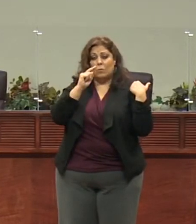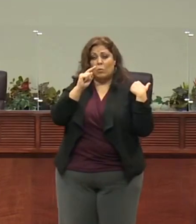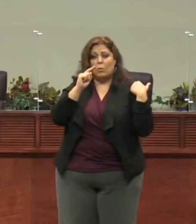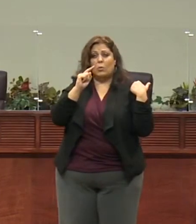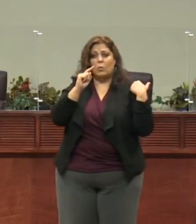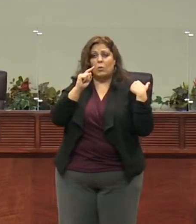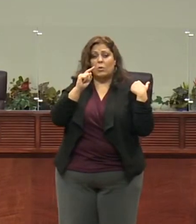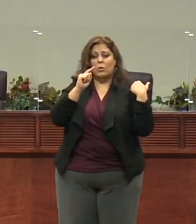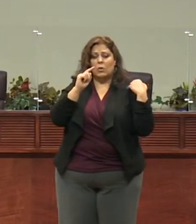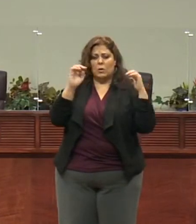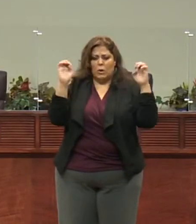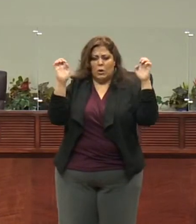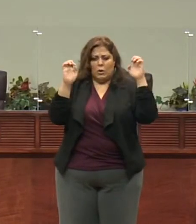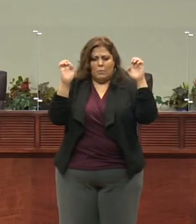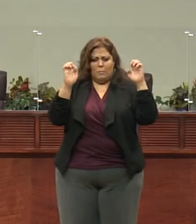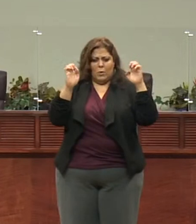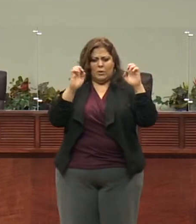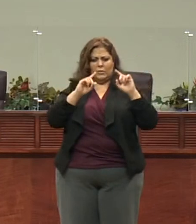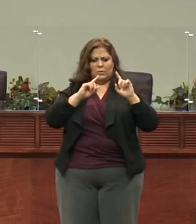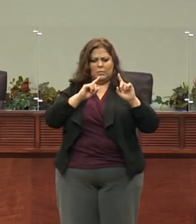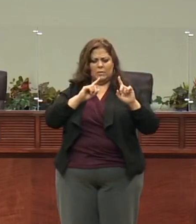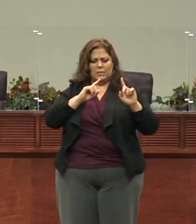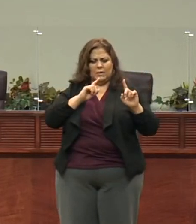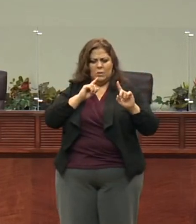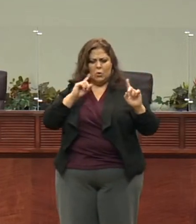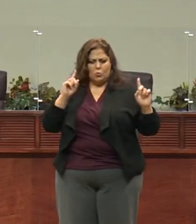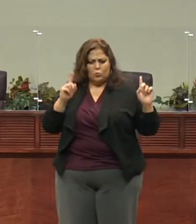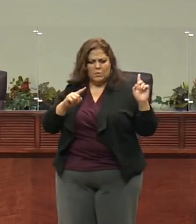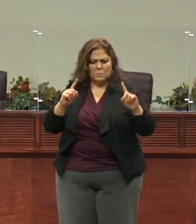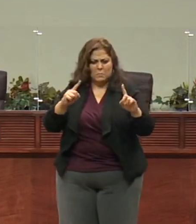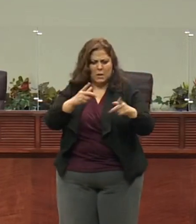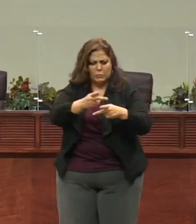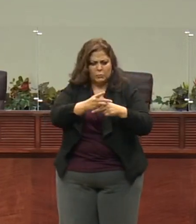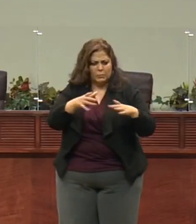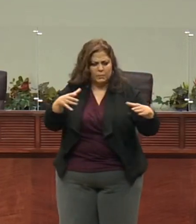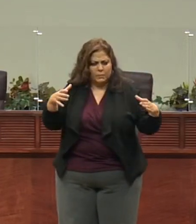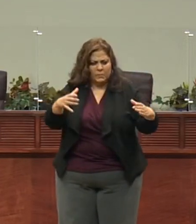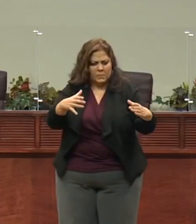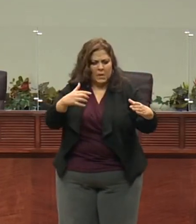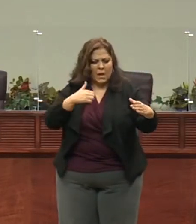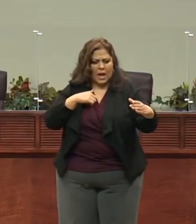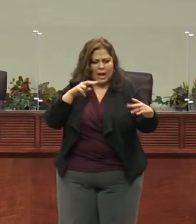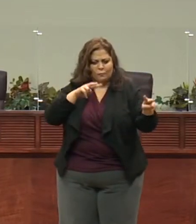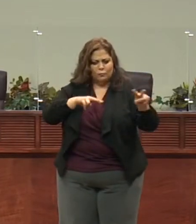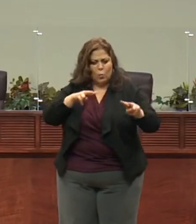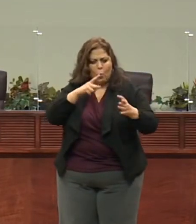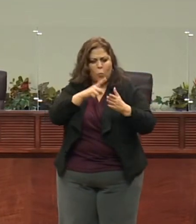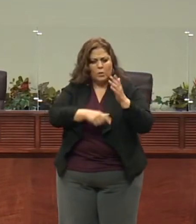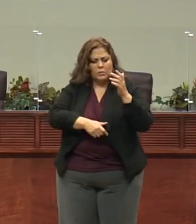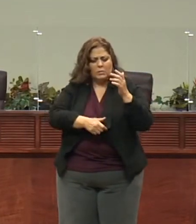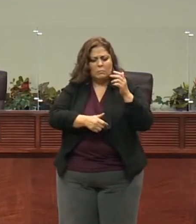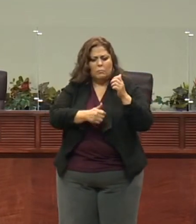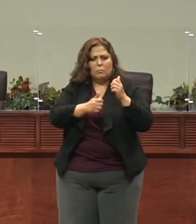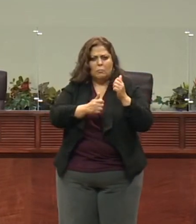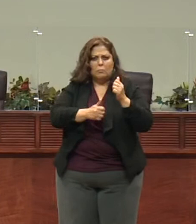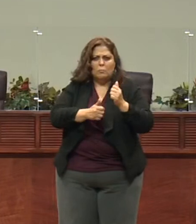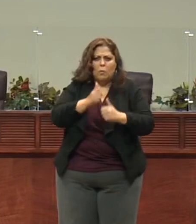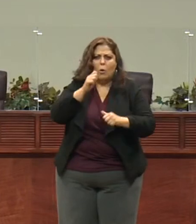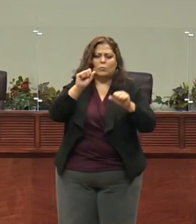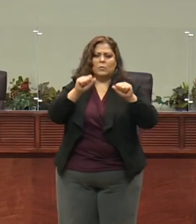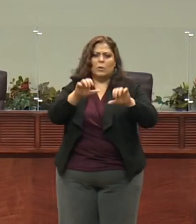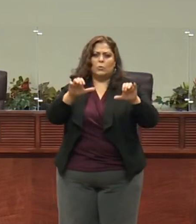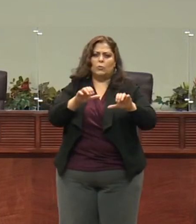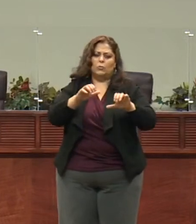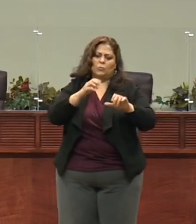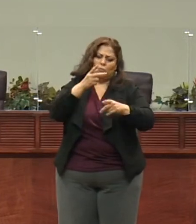going to do everything that I possibly can do to keep our residents safe. And so that has to